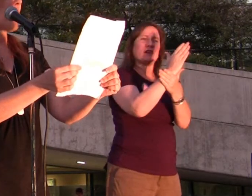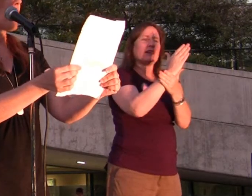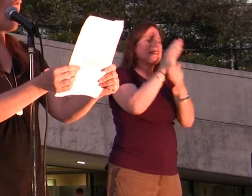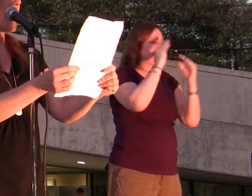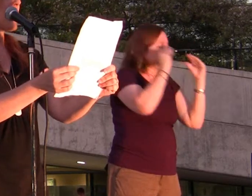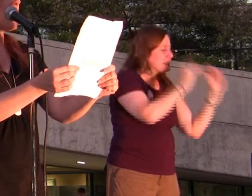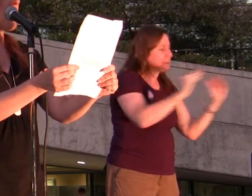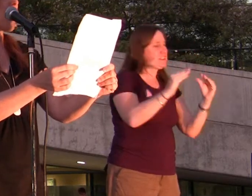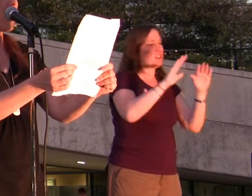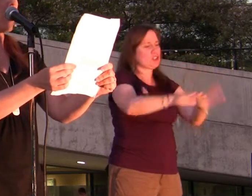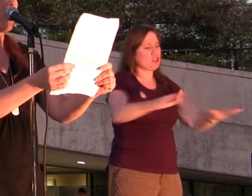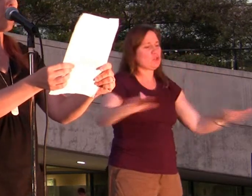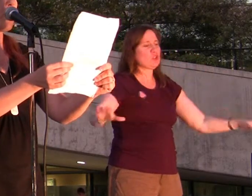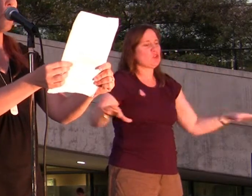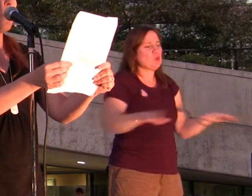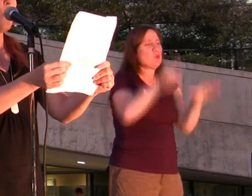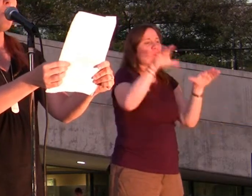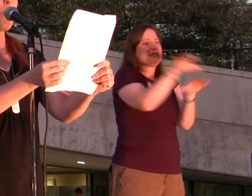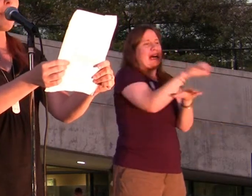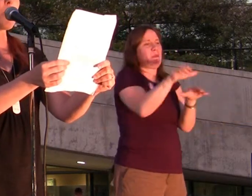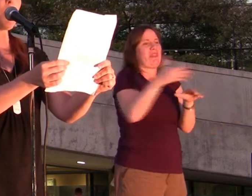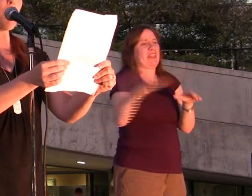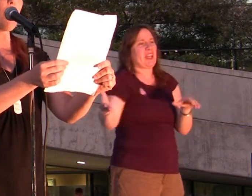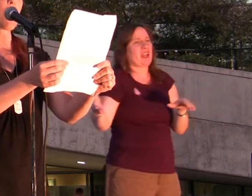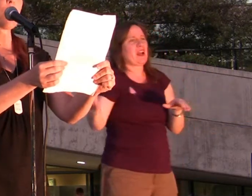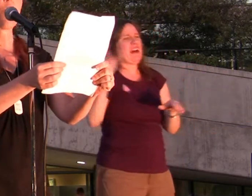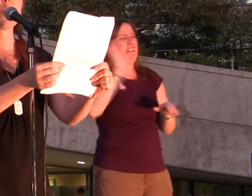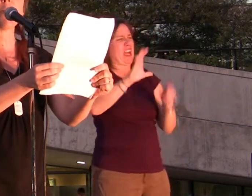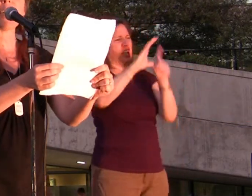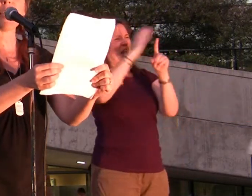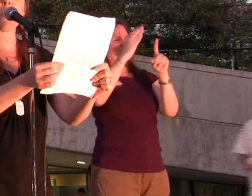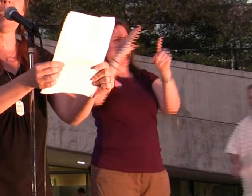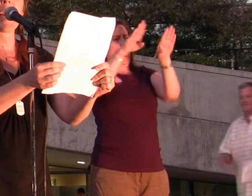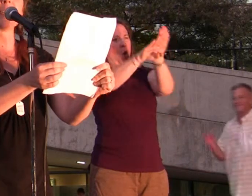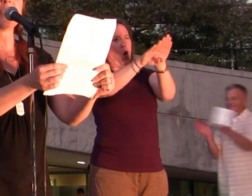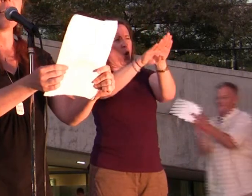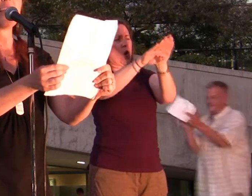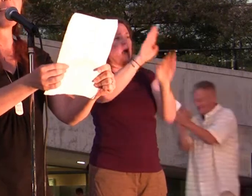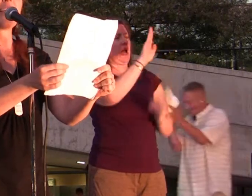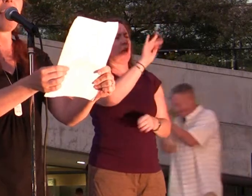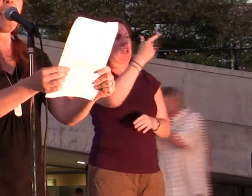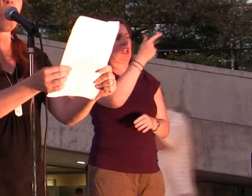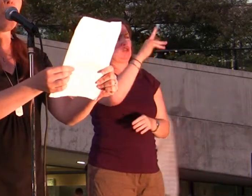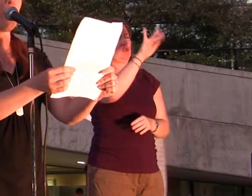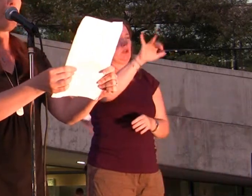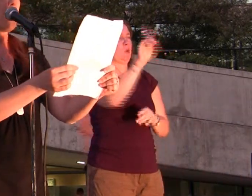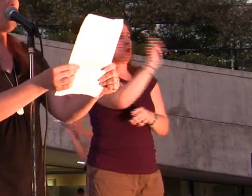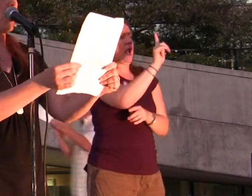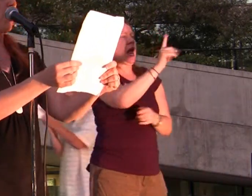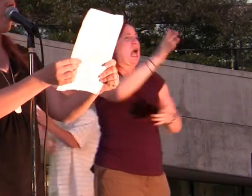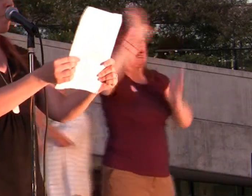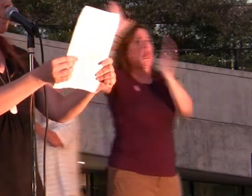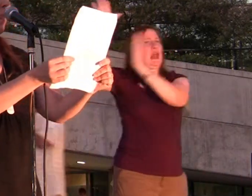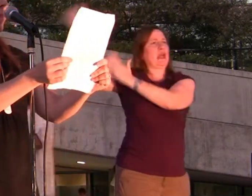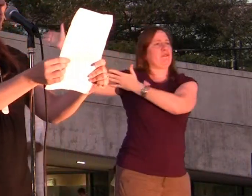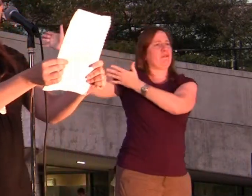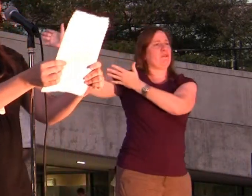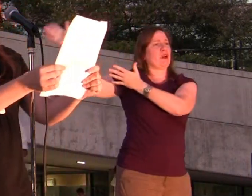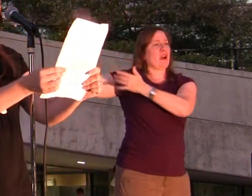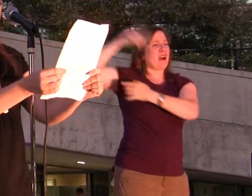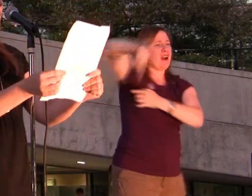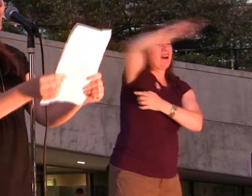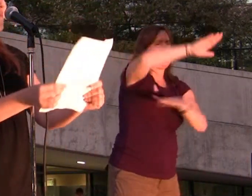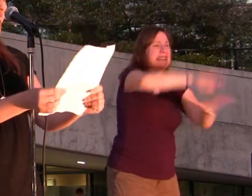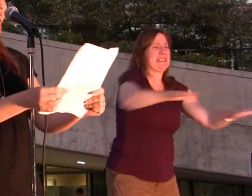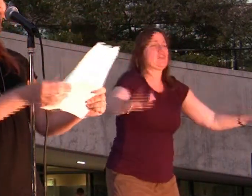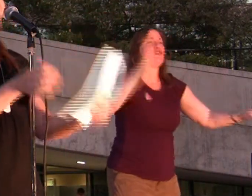Teach them that closets are for clothes, bigotry belongs firmly in the past, that they are our future.